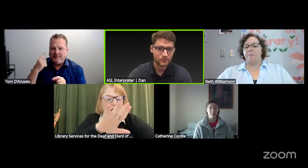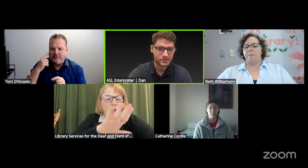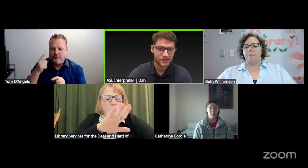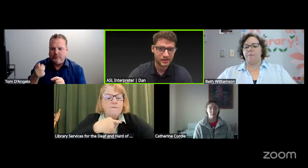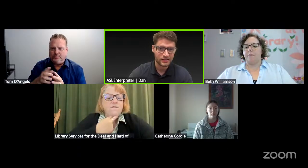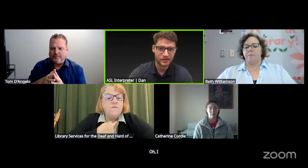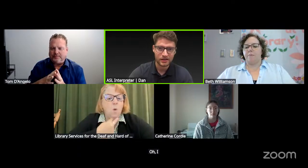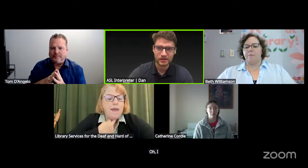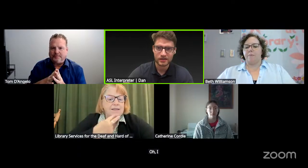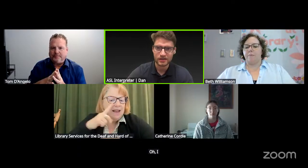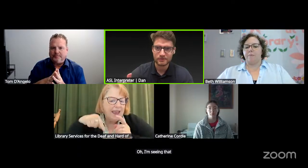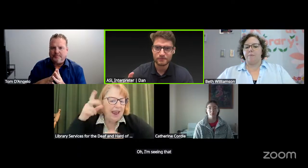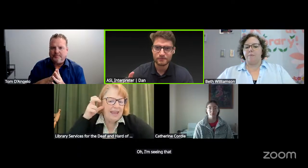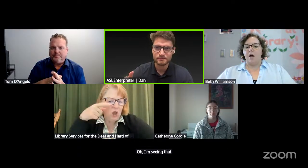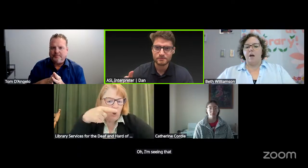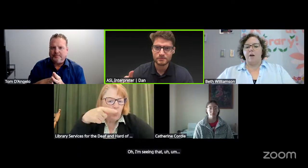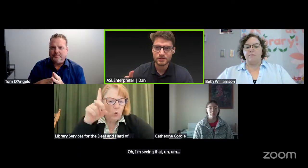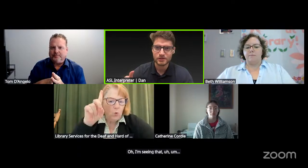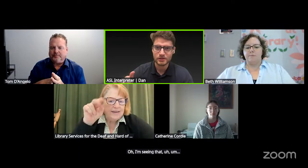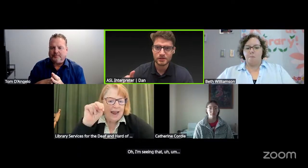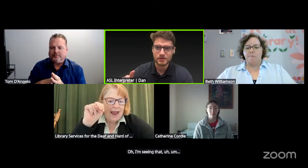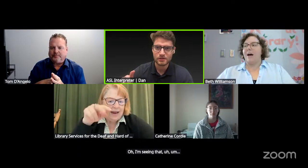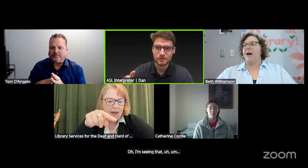Oh, I'm seeing that